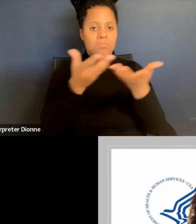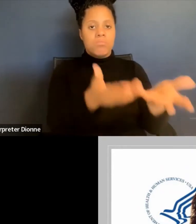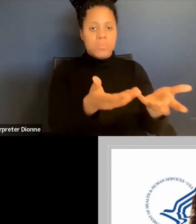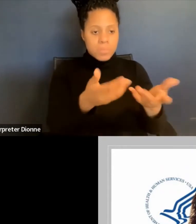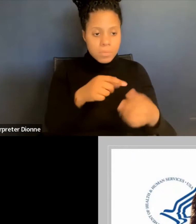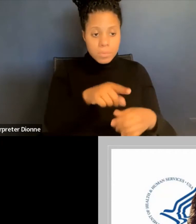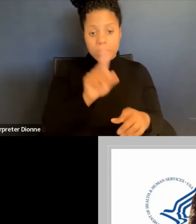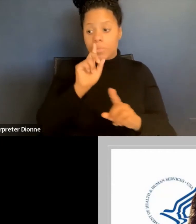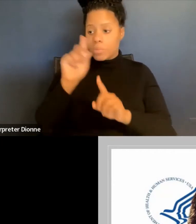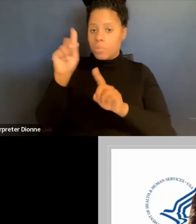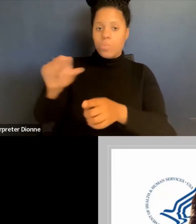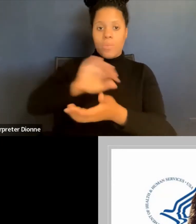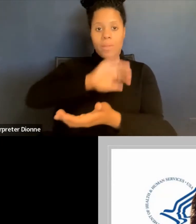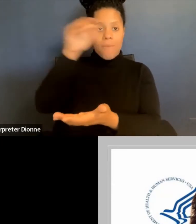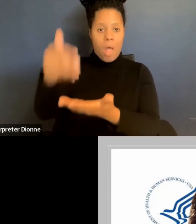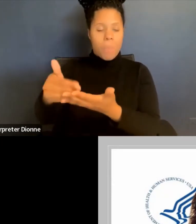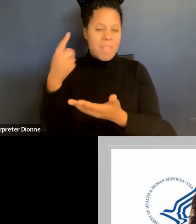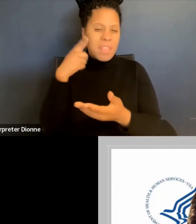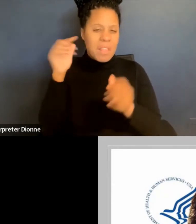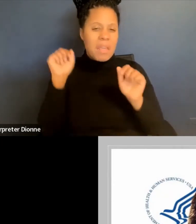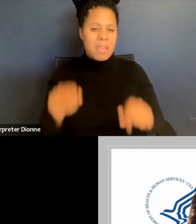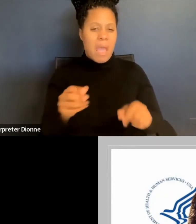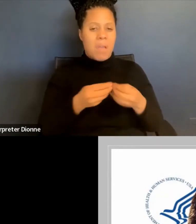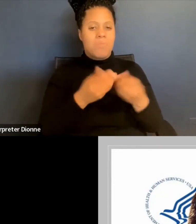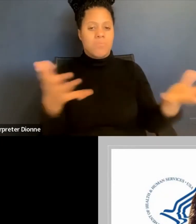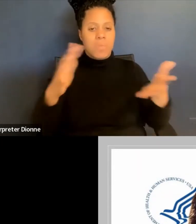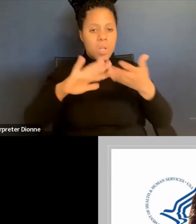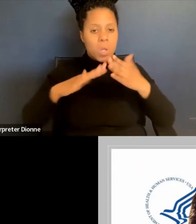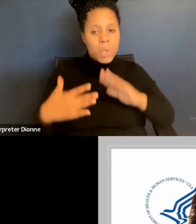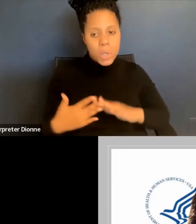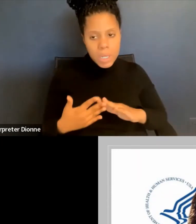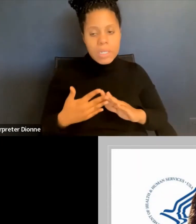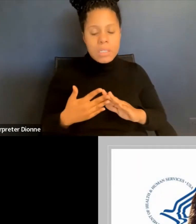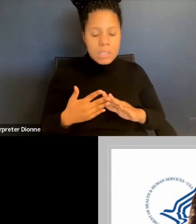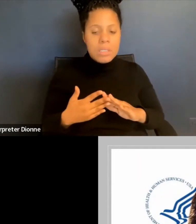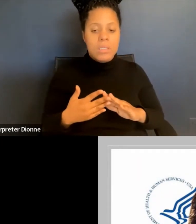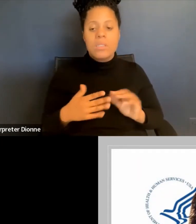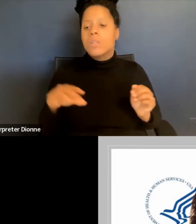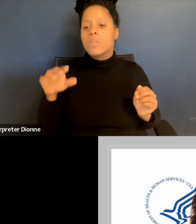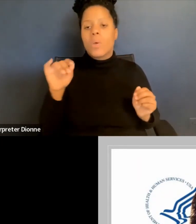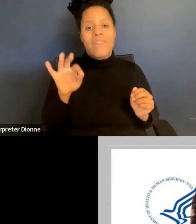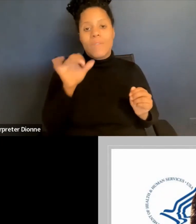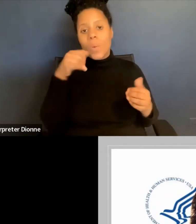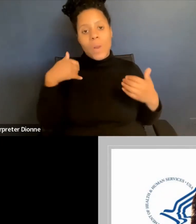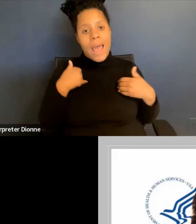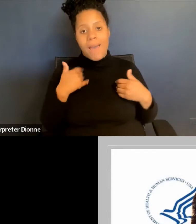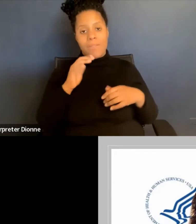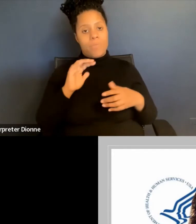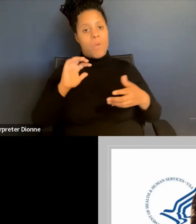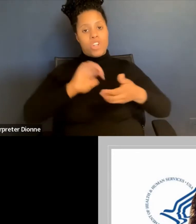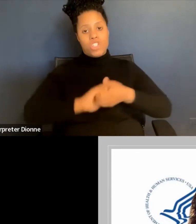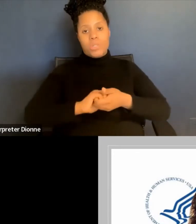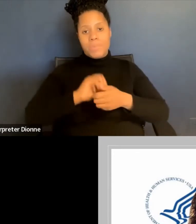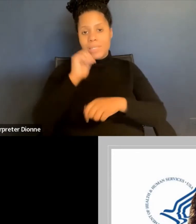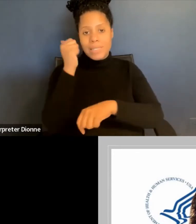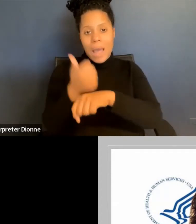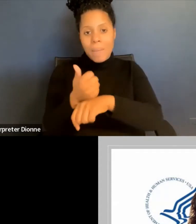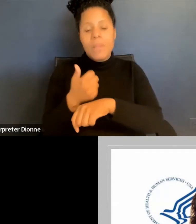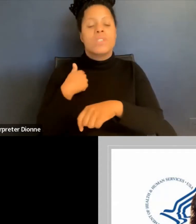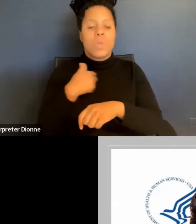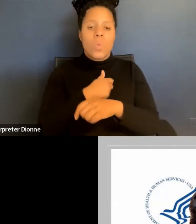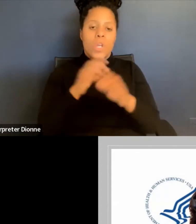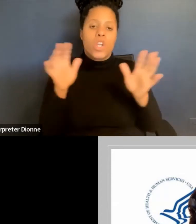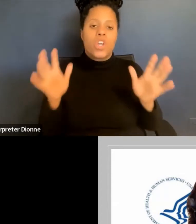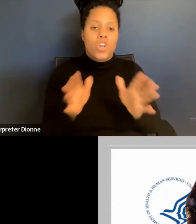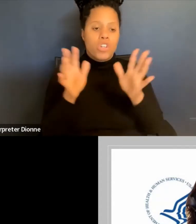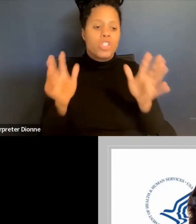address the needs broadly in their communities. So if you don't have those partnerships established, we really do encourage you to reach